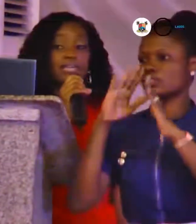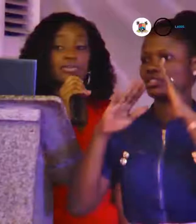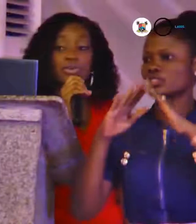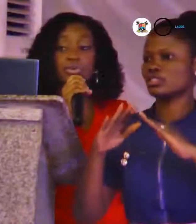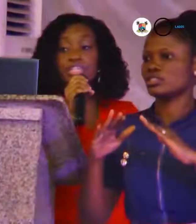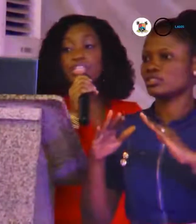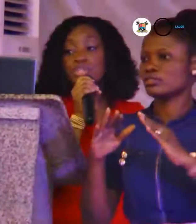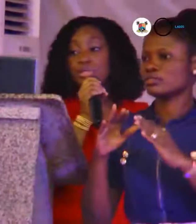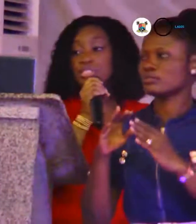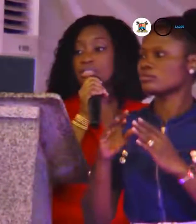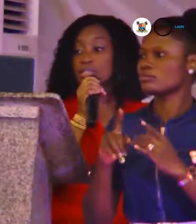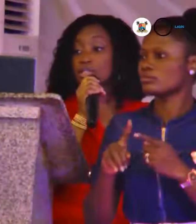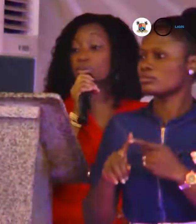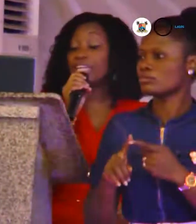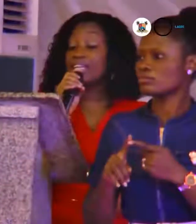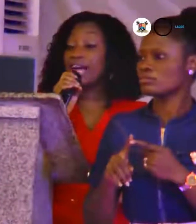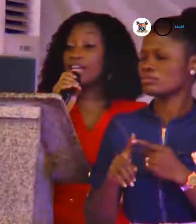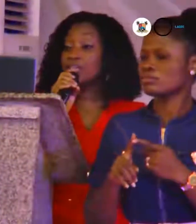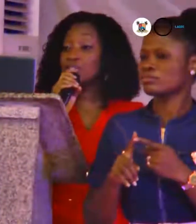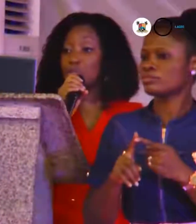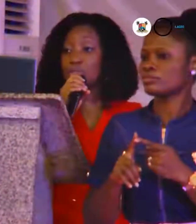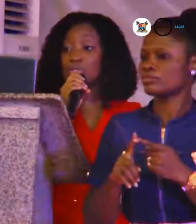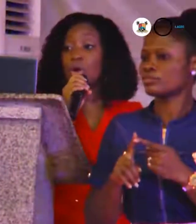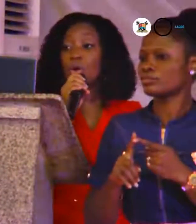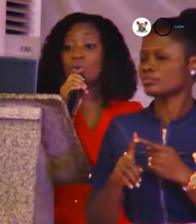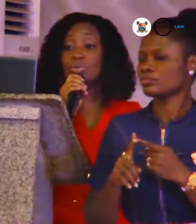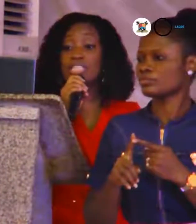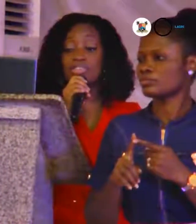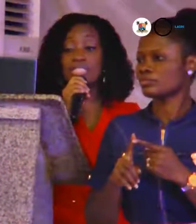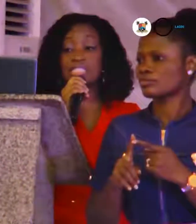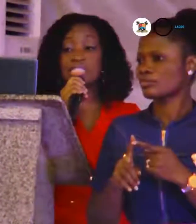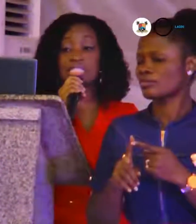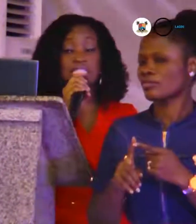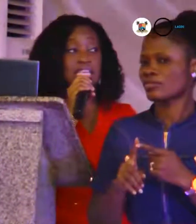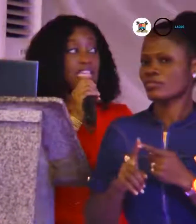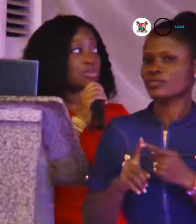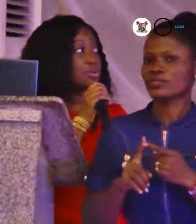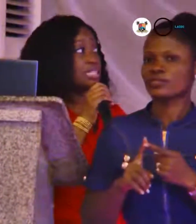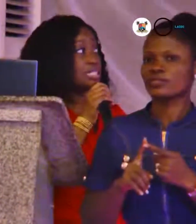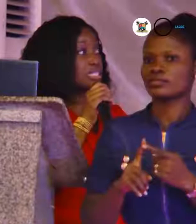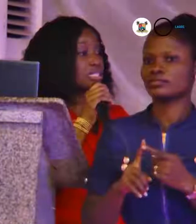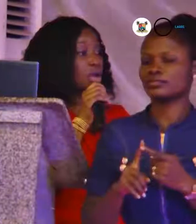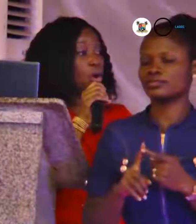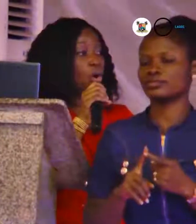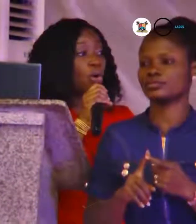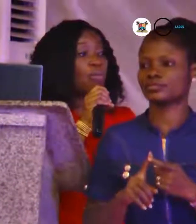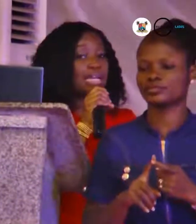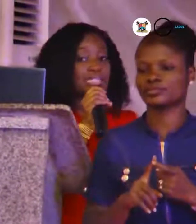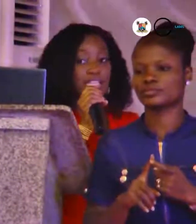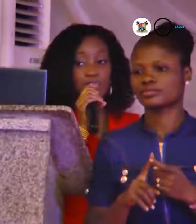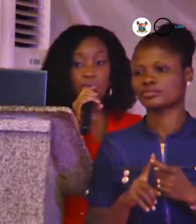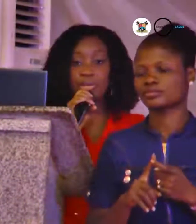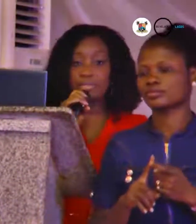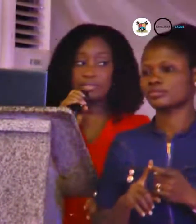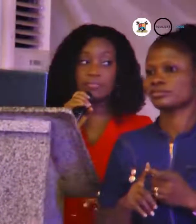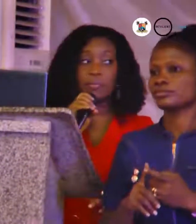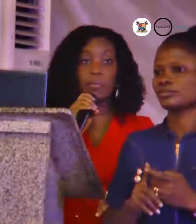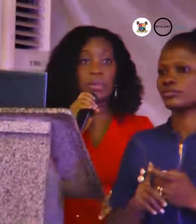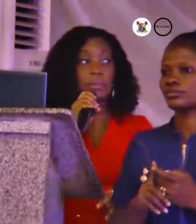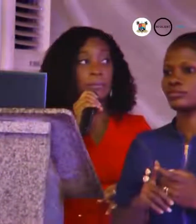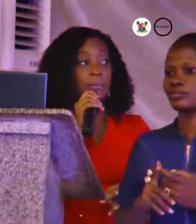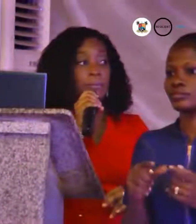what kind of chronic shocks, chronic acute shocks, or chronic stresses the city experiences or might